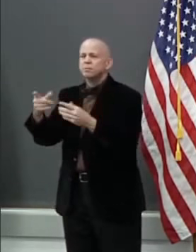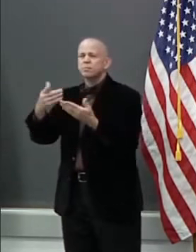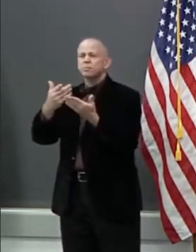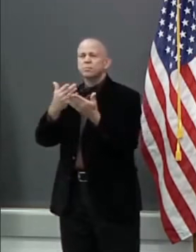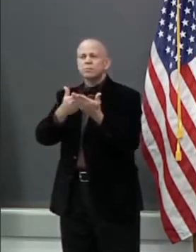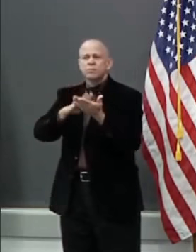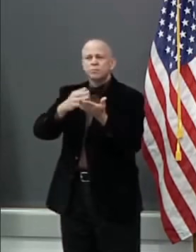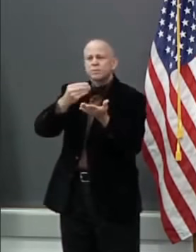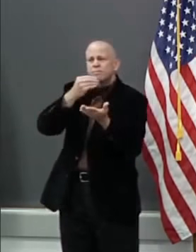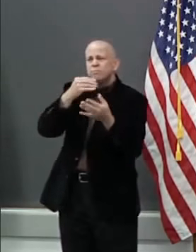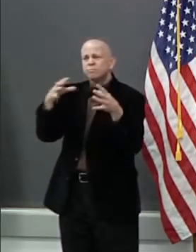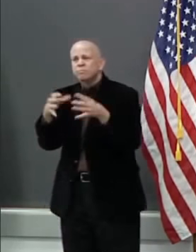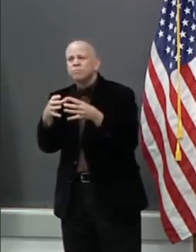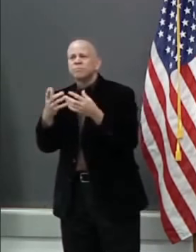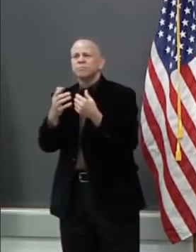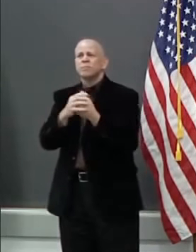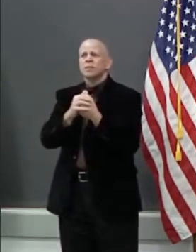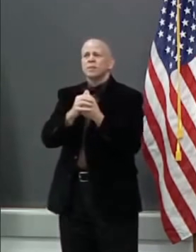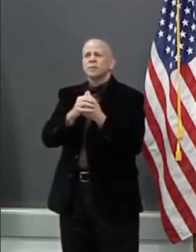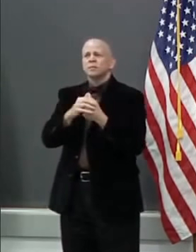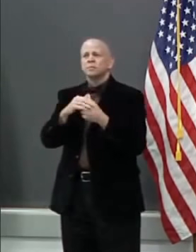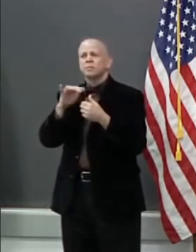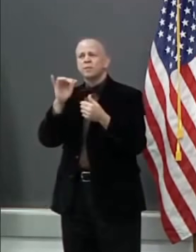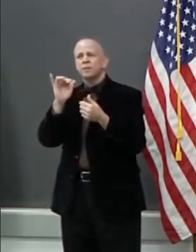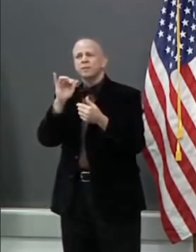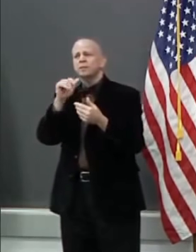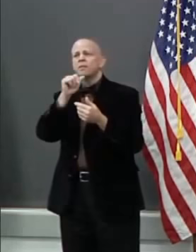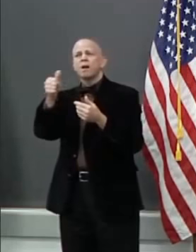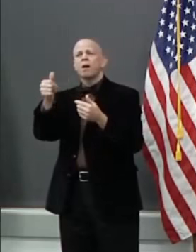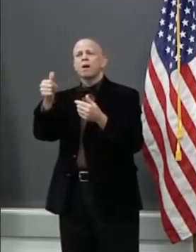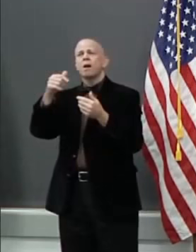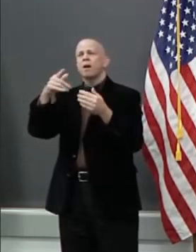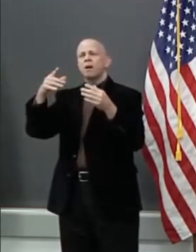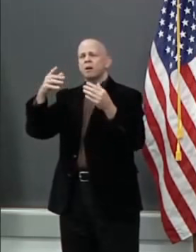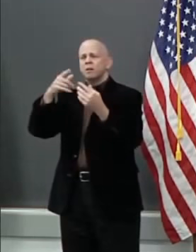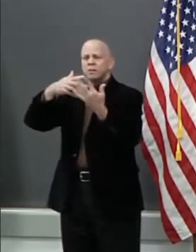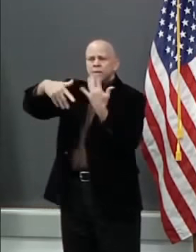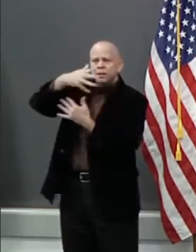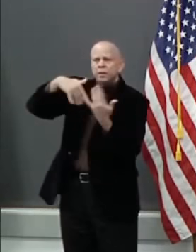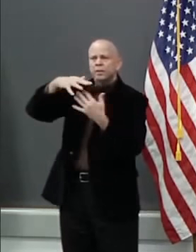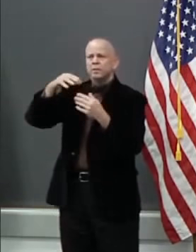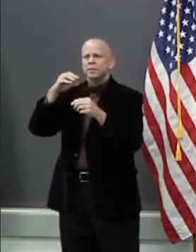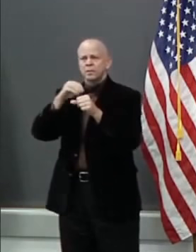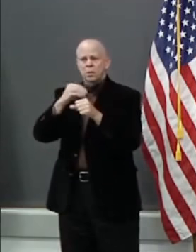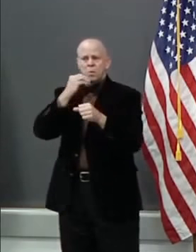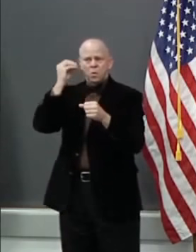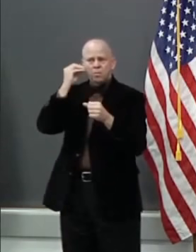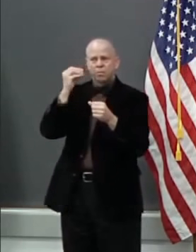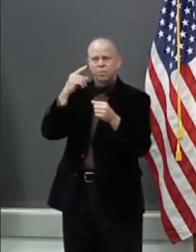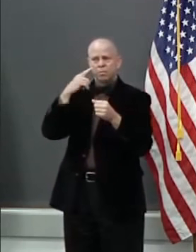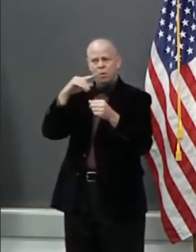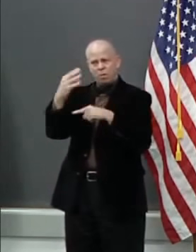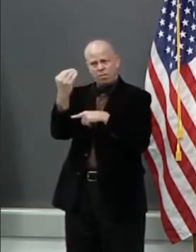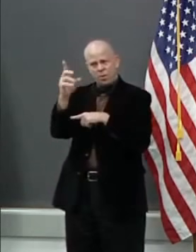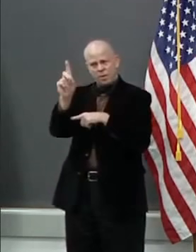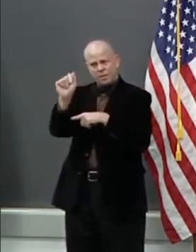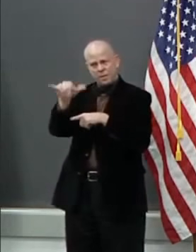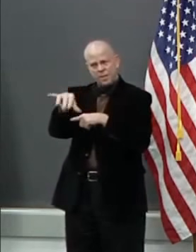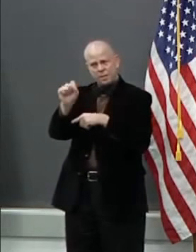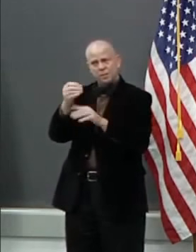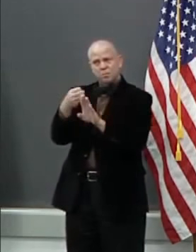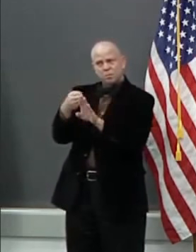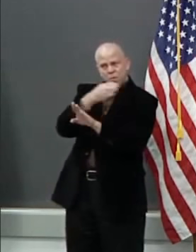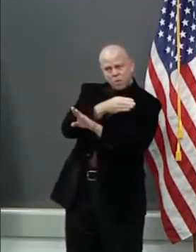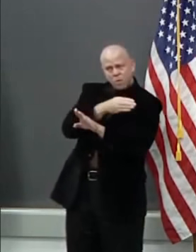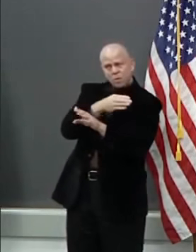for 14 days before visiting older relatives who are at higher risk for infection. This self-quarantine period can reduce but not